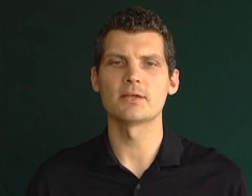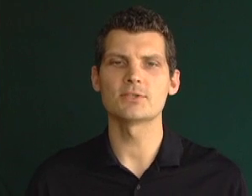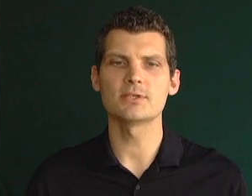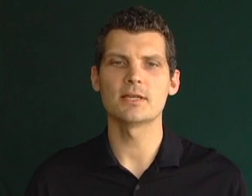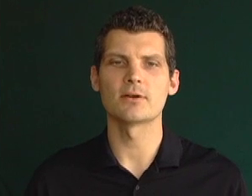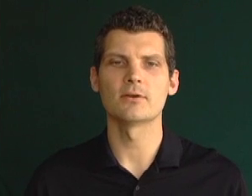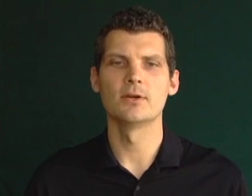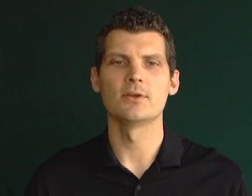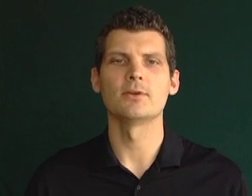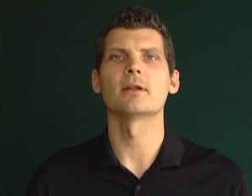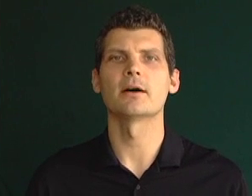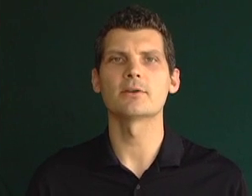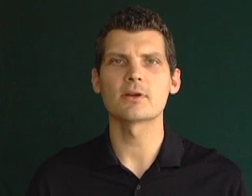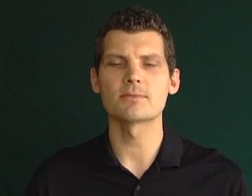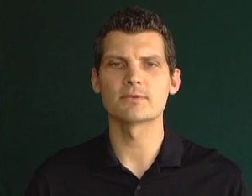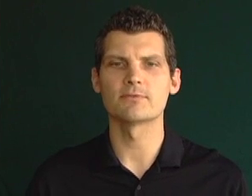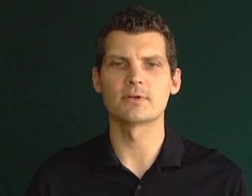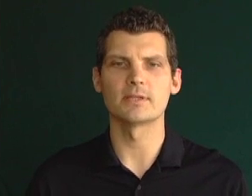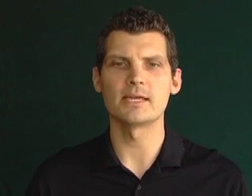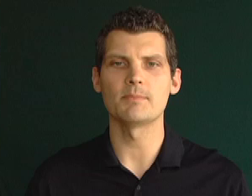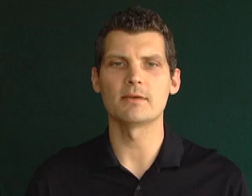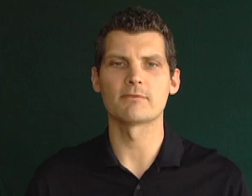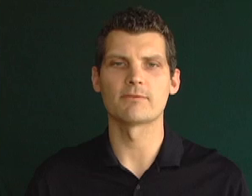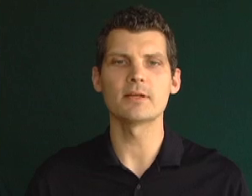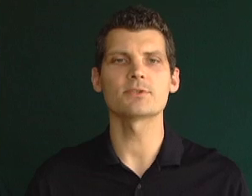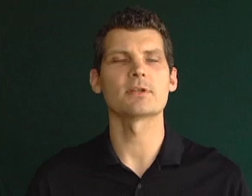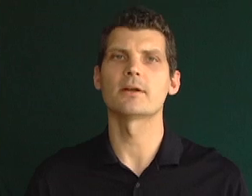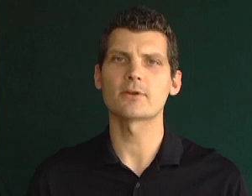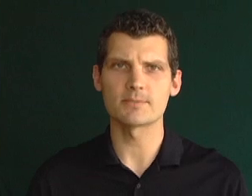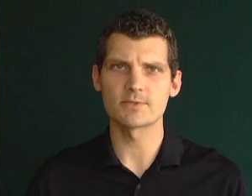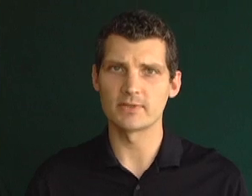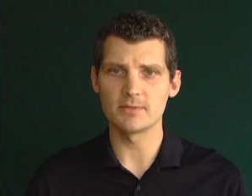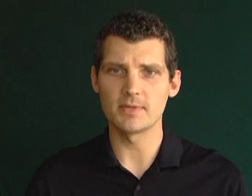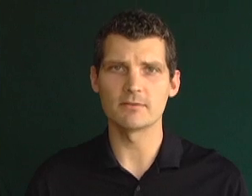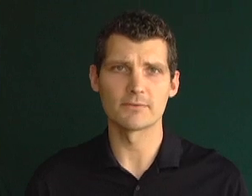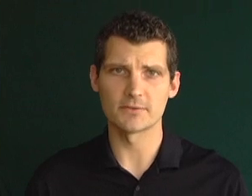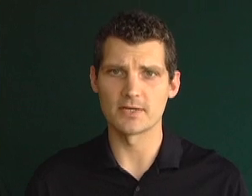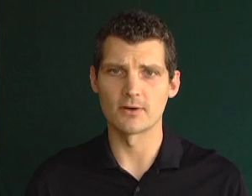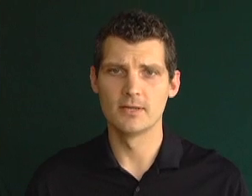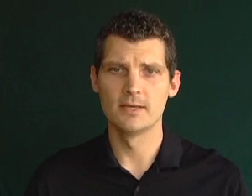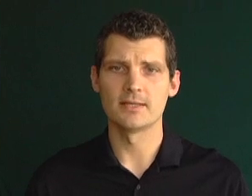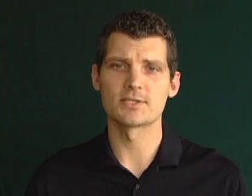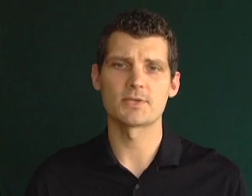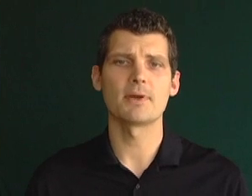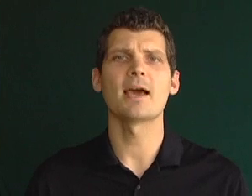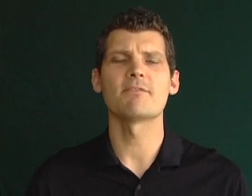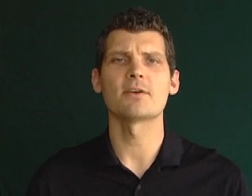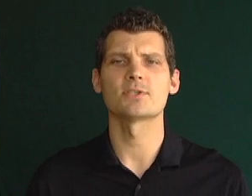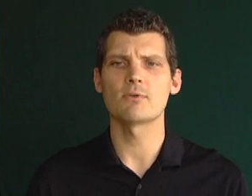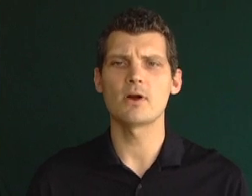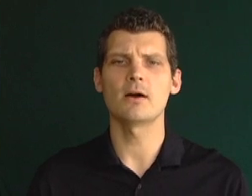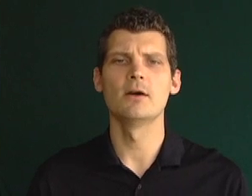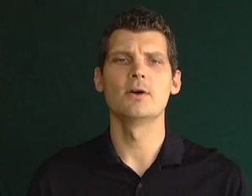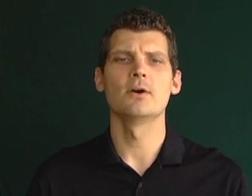lunch and dinner, you get 100 grams of lean meat for lunch and 100 grams of lean meat for dinner. That's 3.5 ounces raw